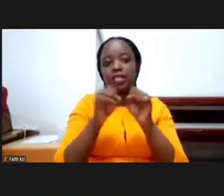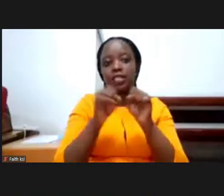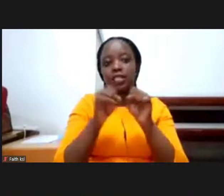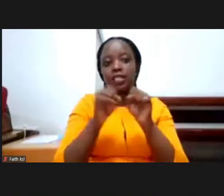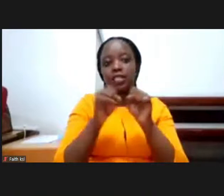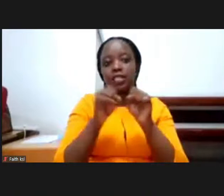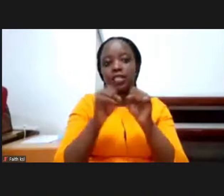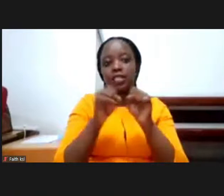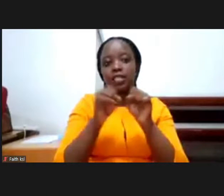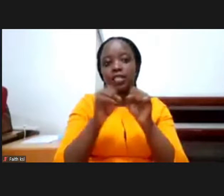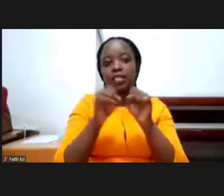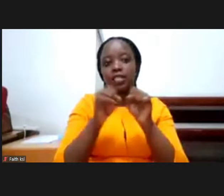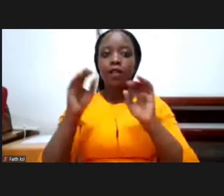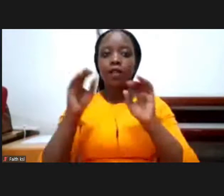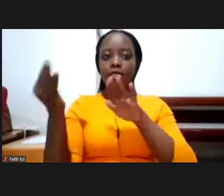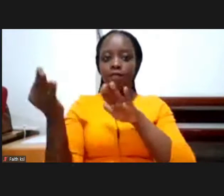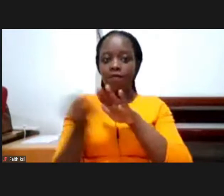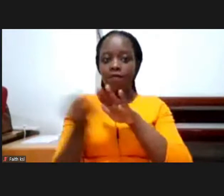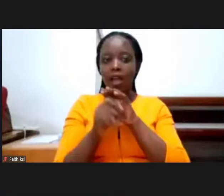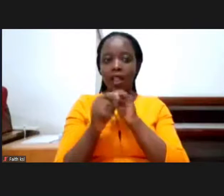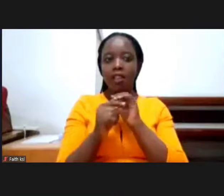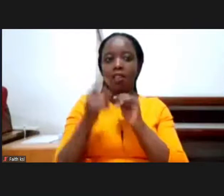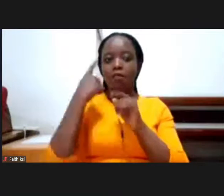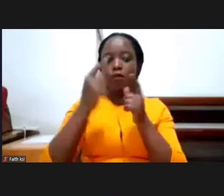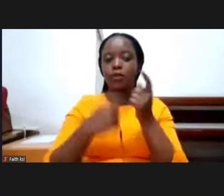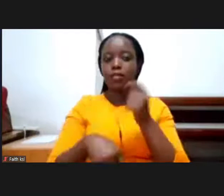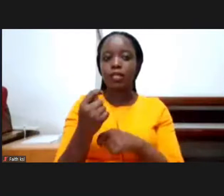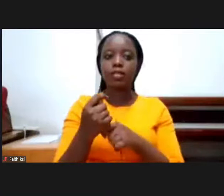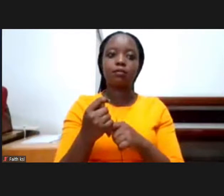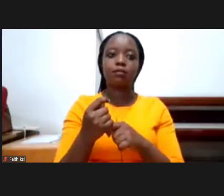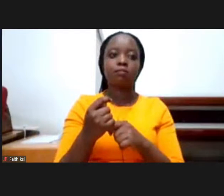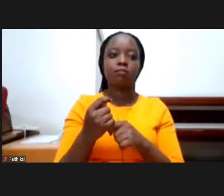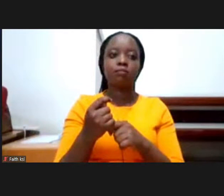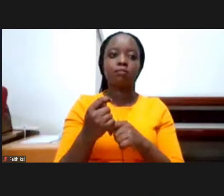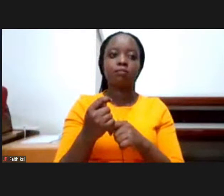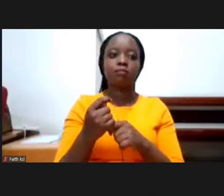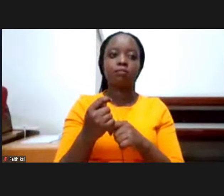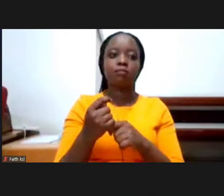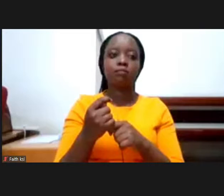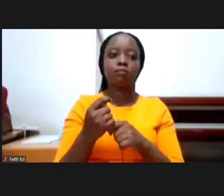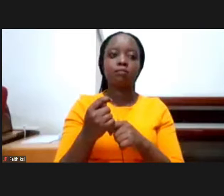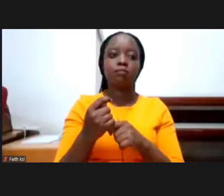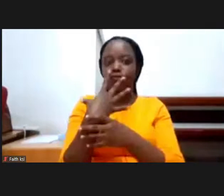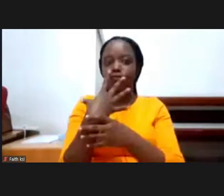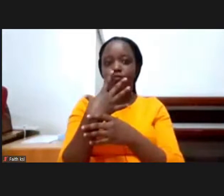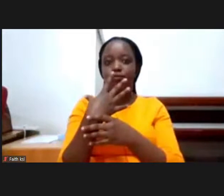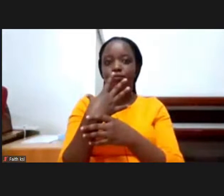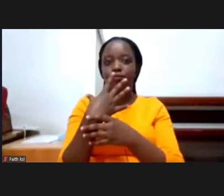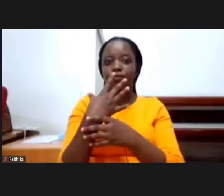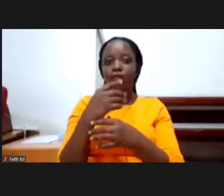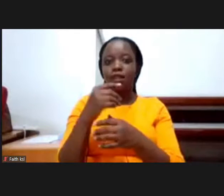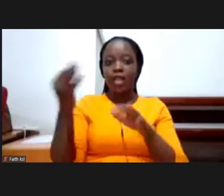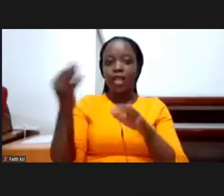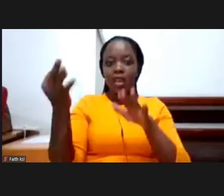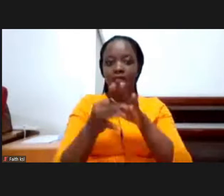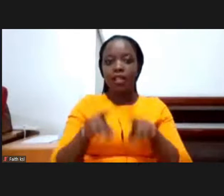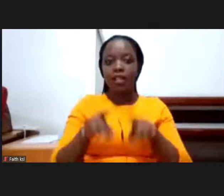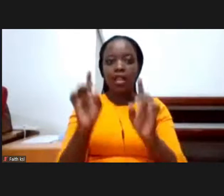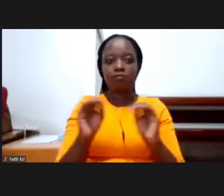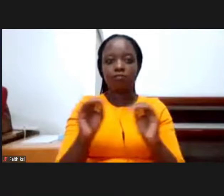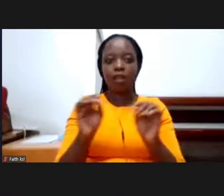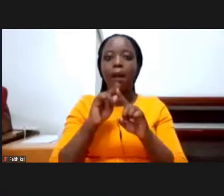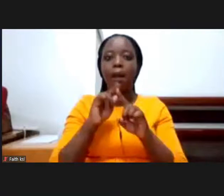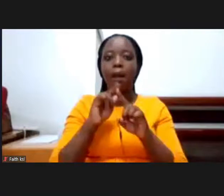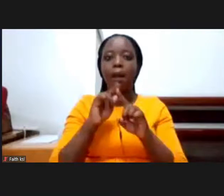come auto-populated in the return itself. They come as an attachment in a CSV folder that are required